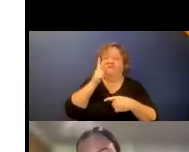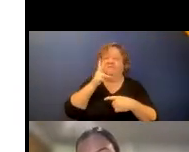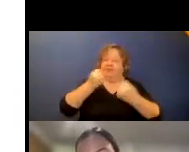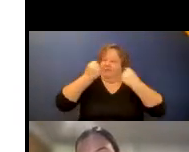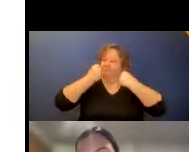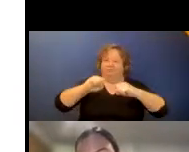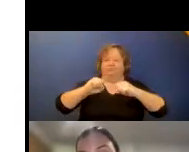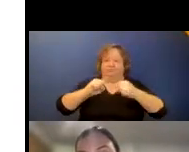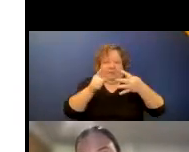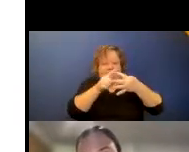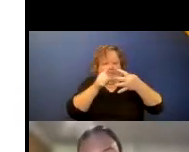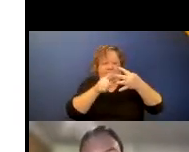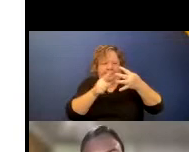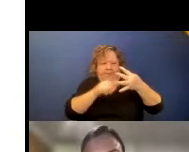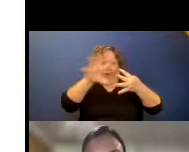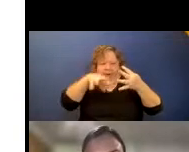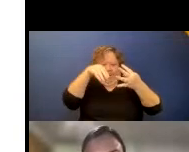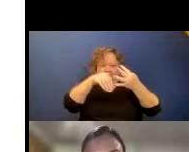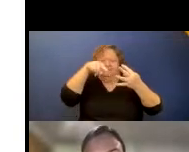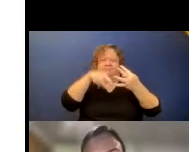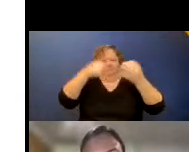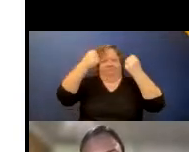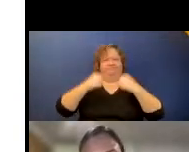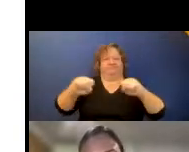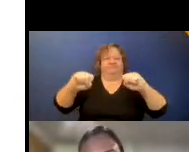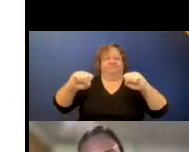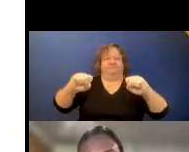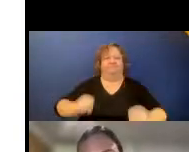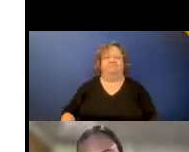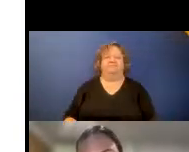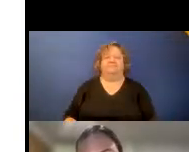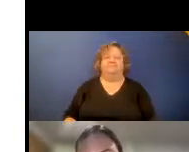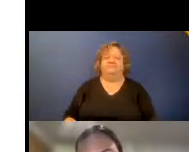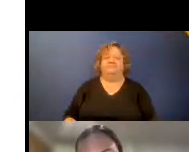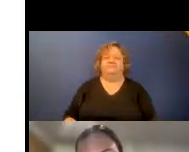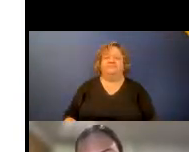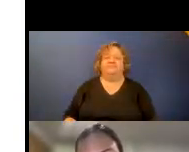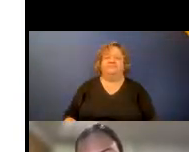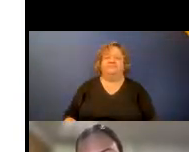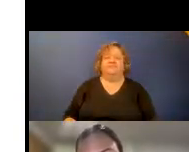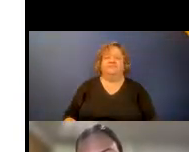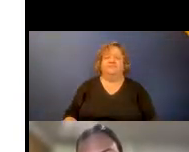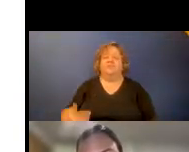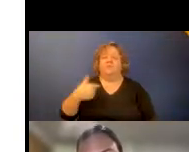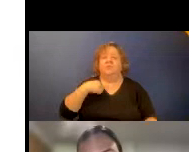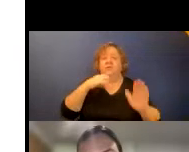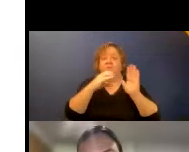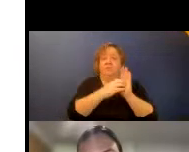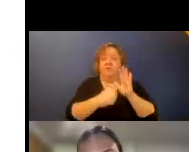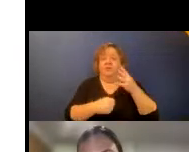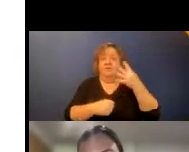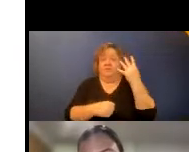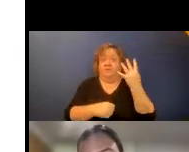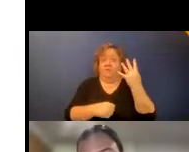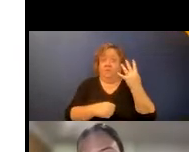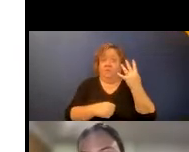spotlight module 4, which, as Nafisa said, is our disability inclusive and sensitive services module. This is